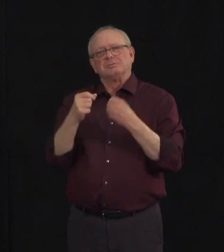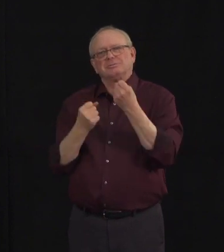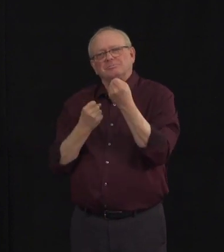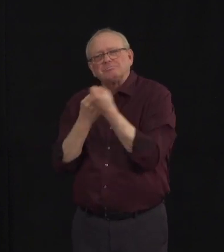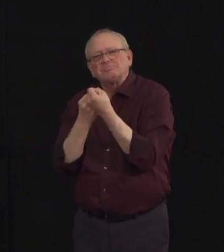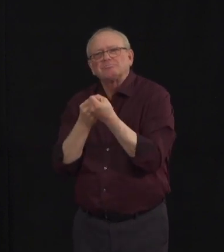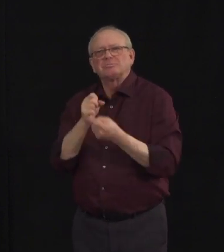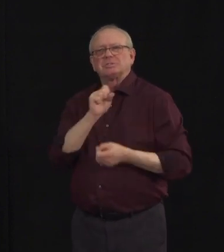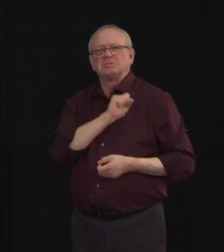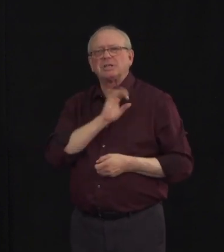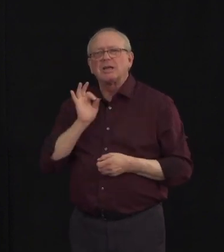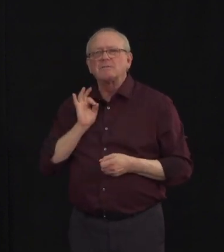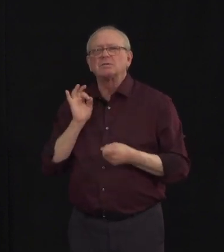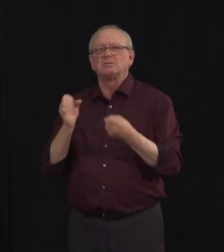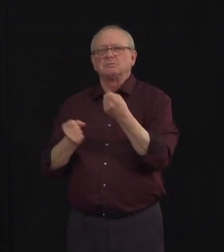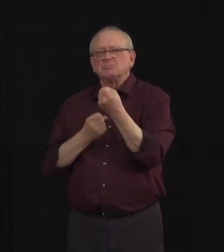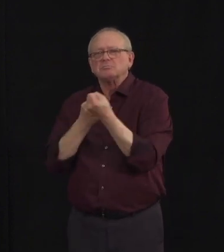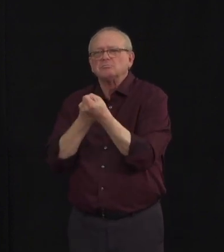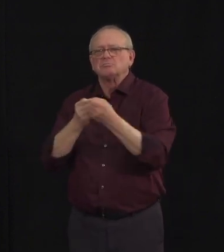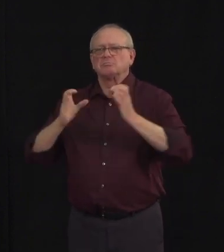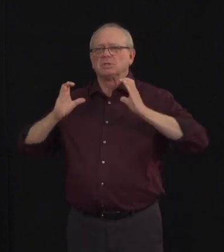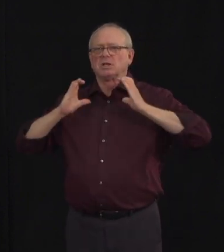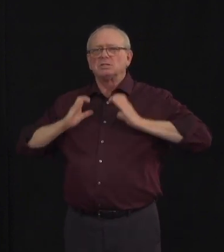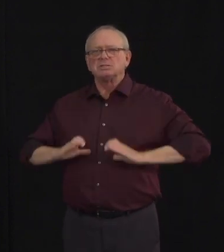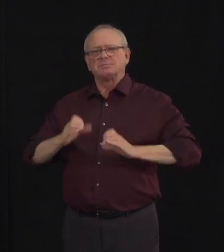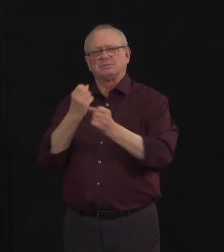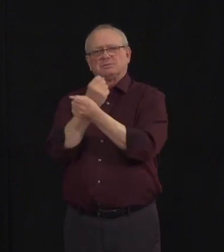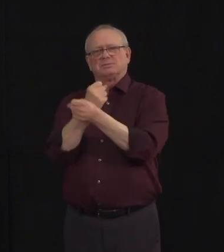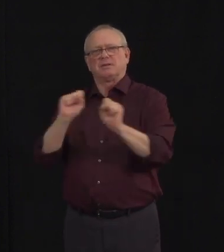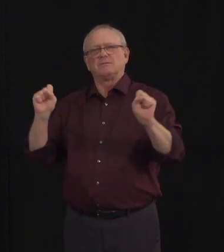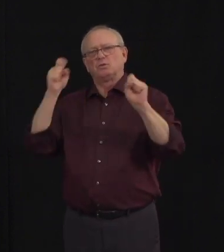as we relaunch, let's continue to stay safe.